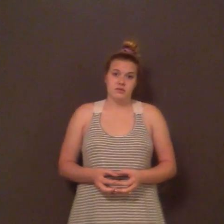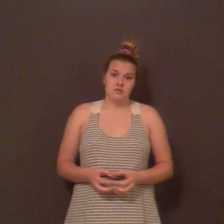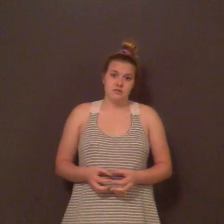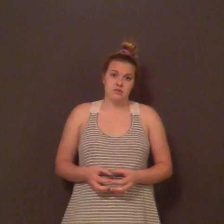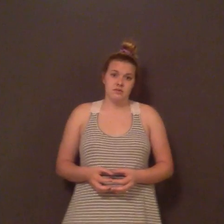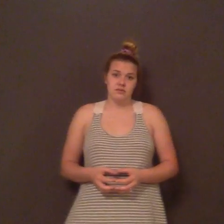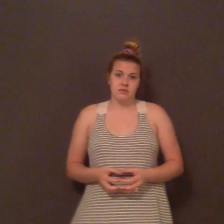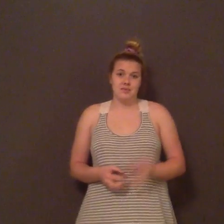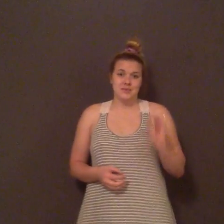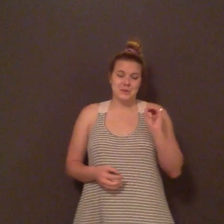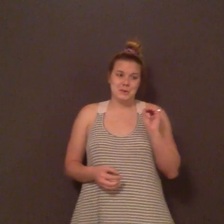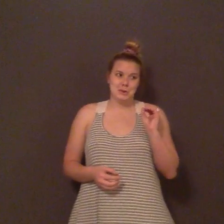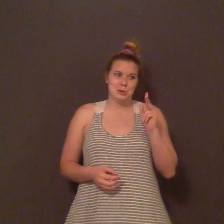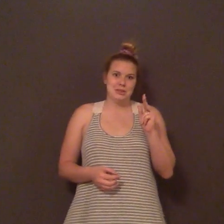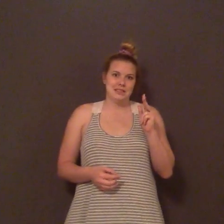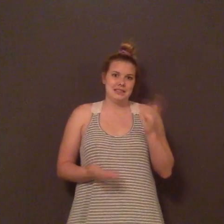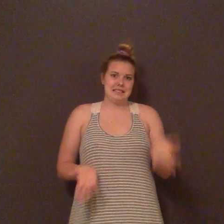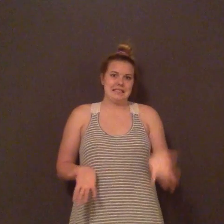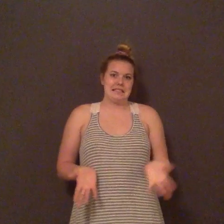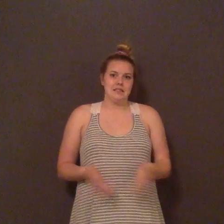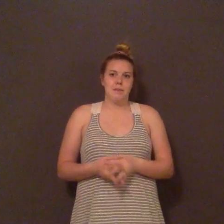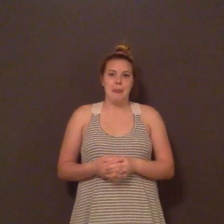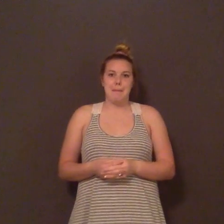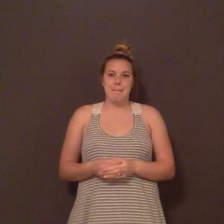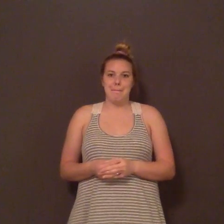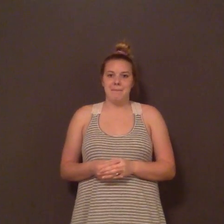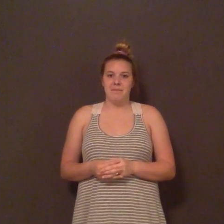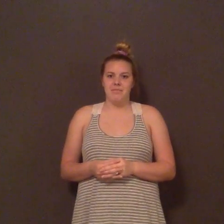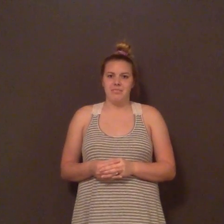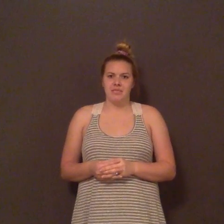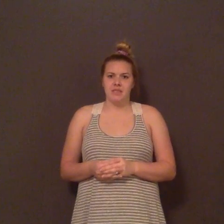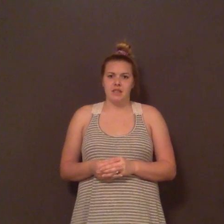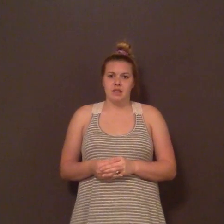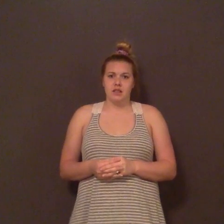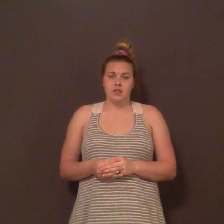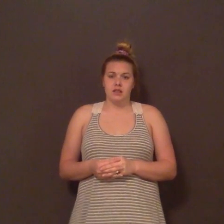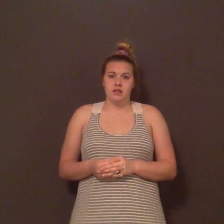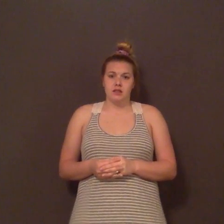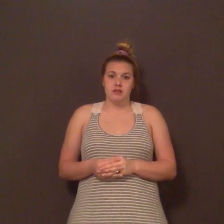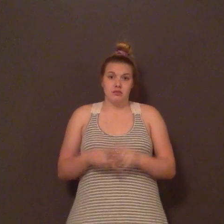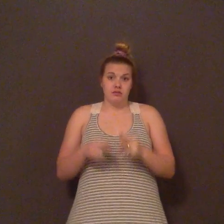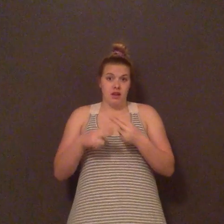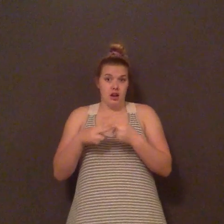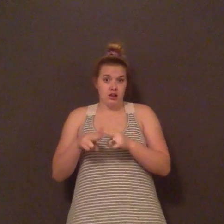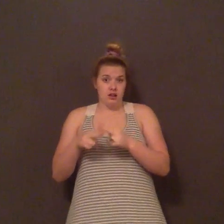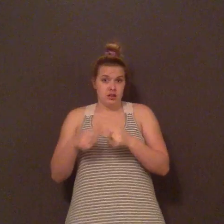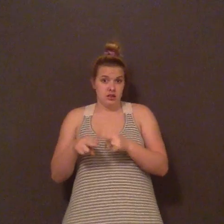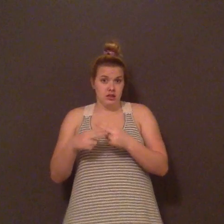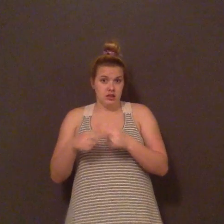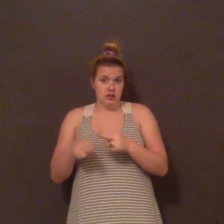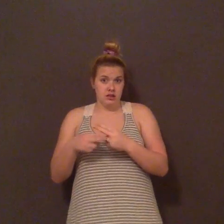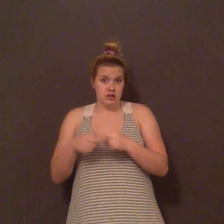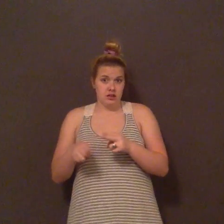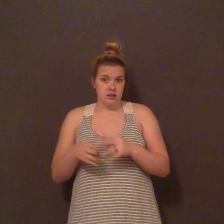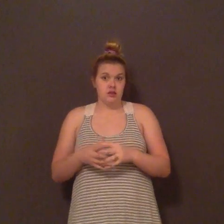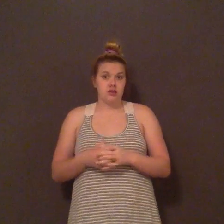All right. All right. Here are your eggs. I just gotta say everything exactly the way I told you to